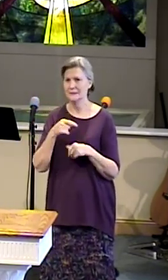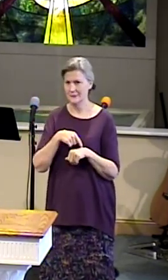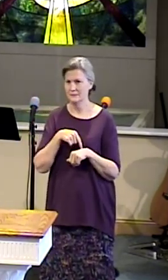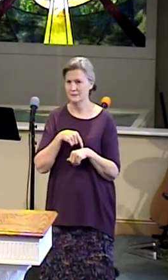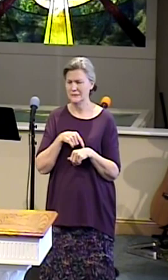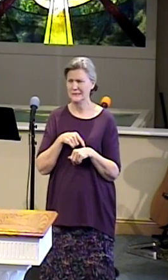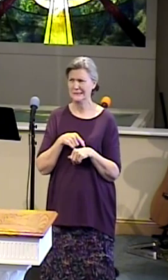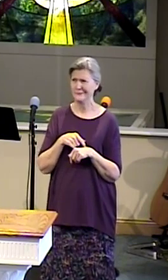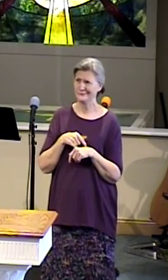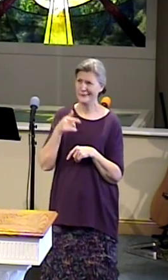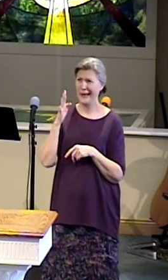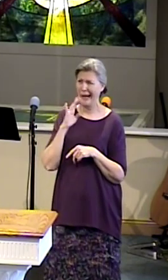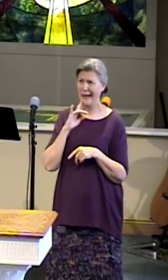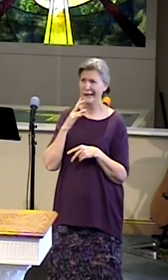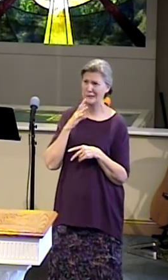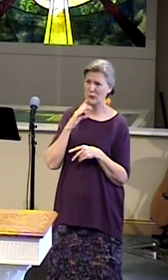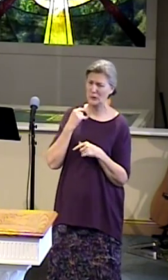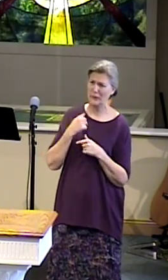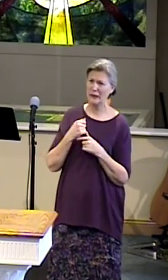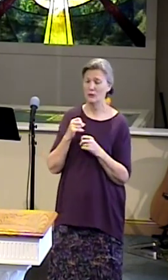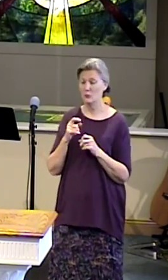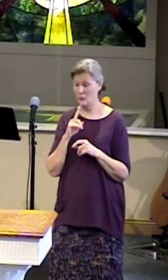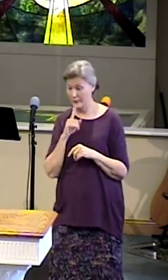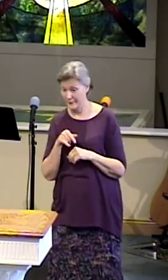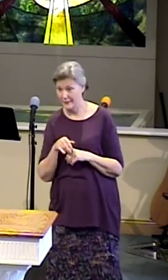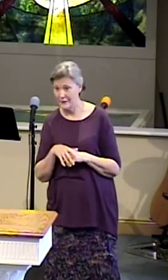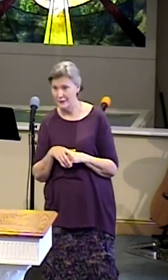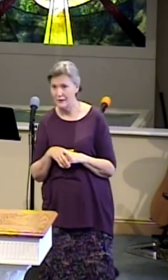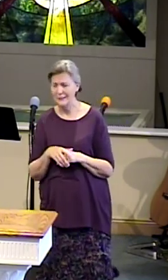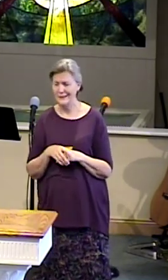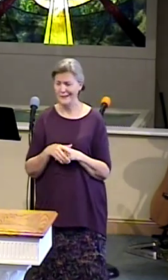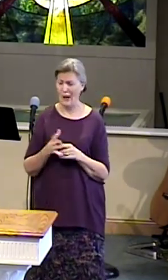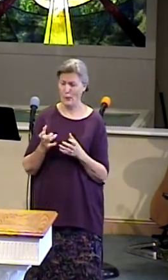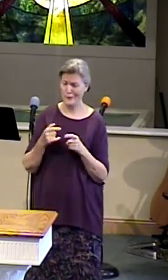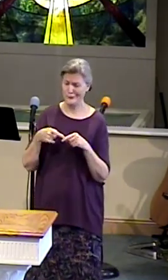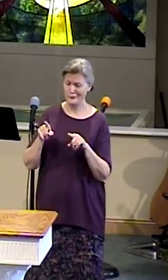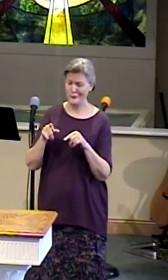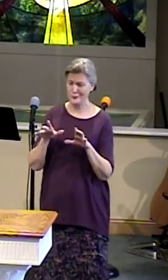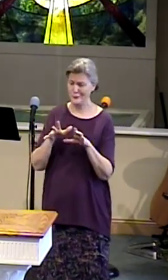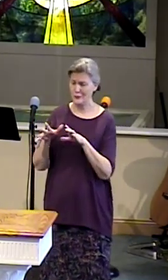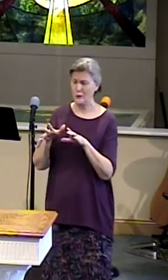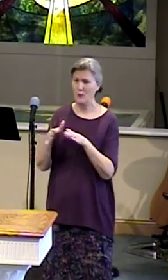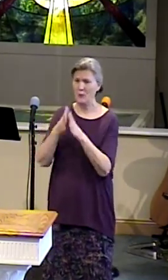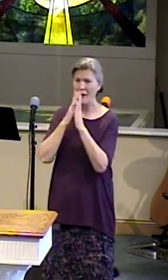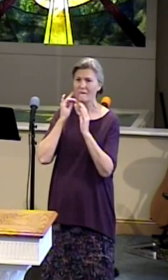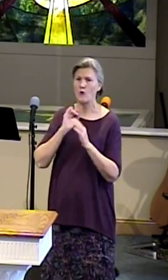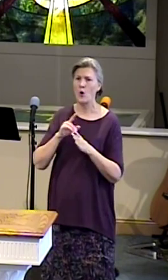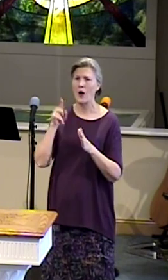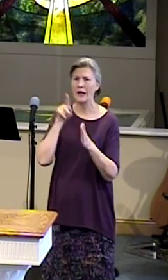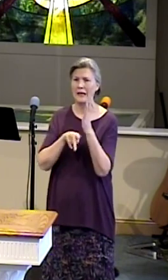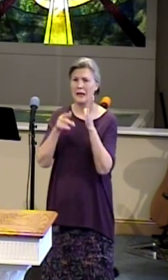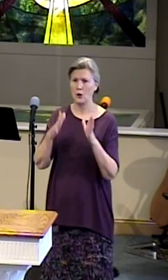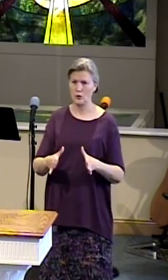Well, God spoke to me, and I, okay, really? Here's what I want you to do. I want you to go and pray for a murderer.